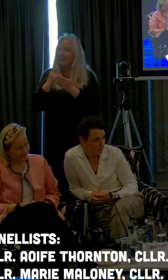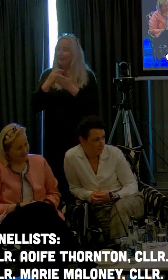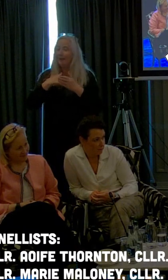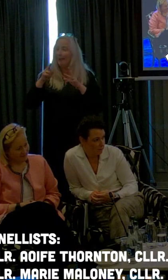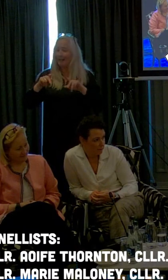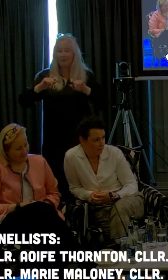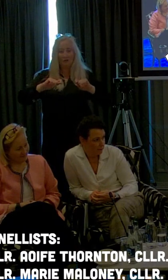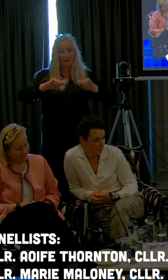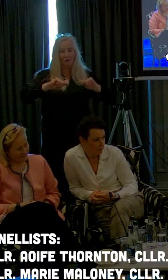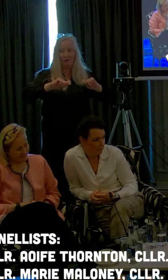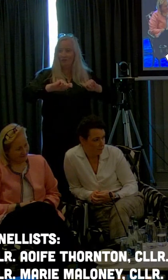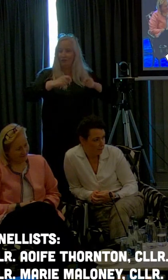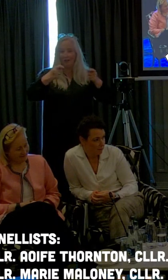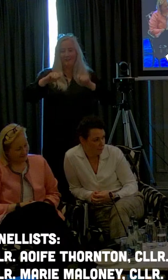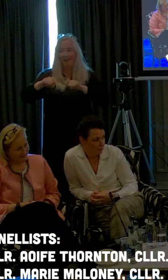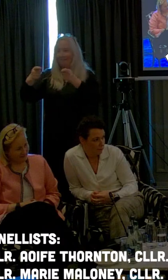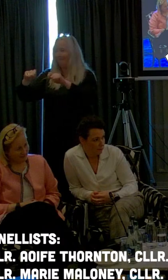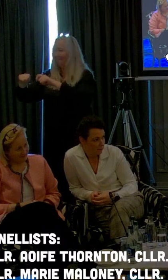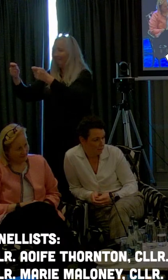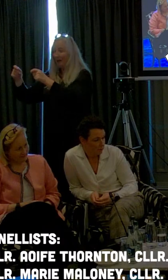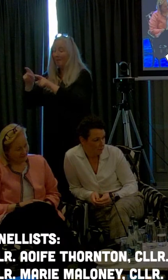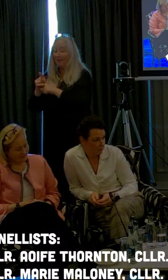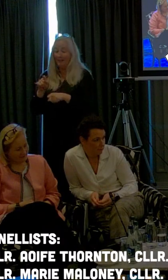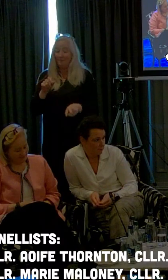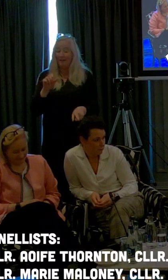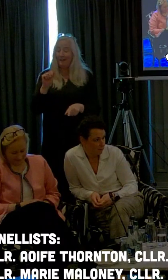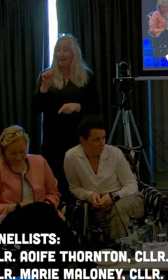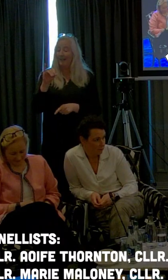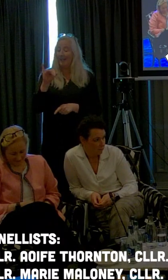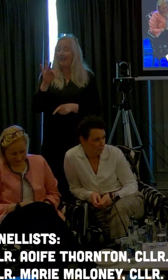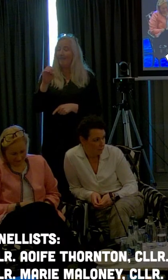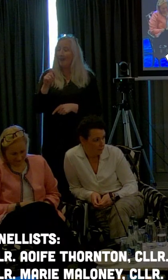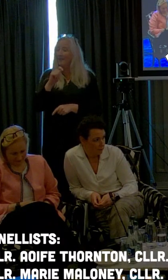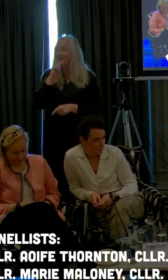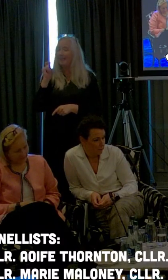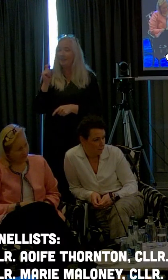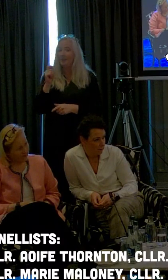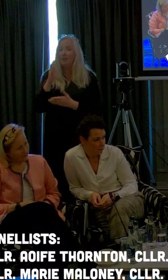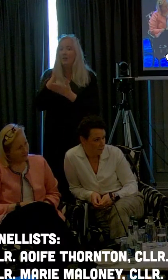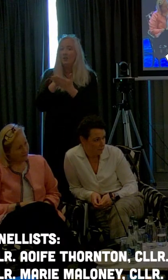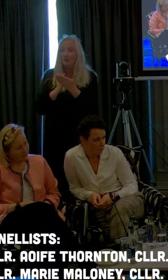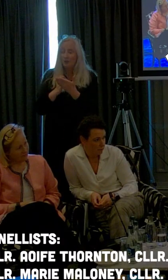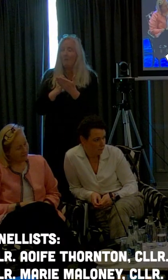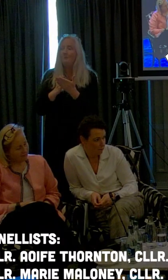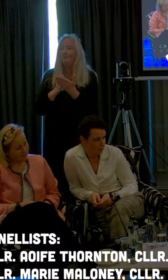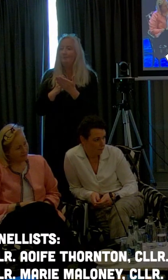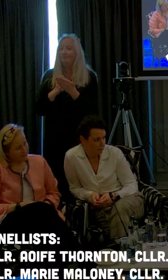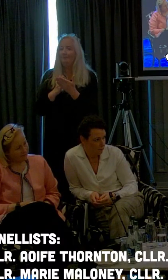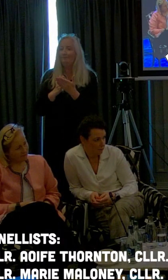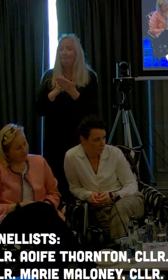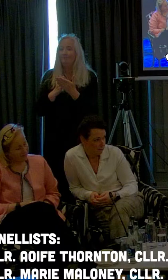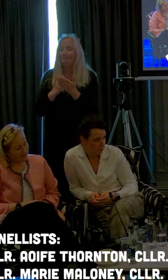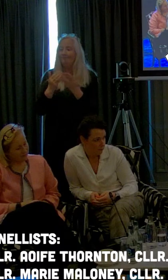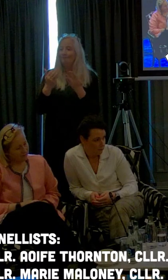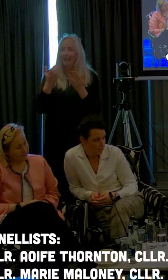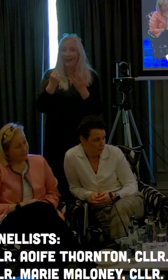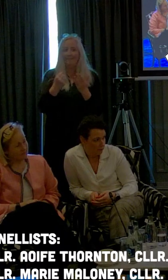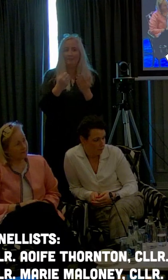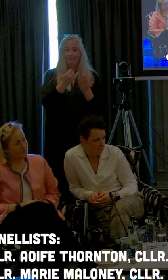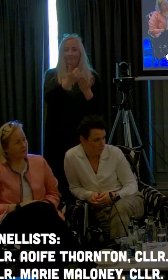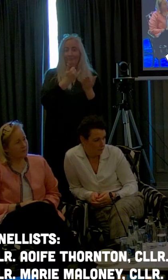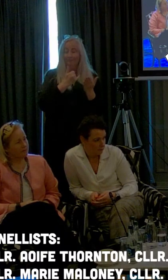when I read it. But as Aoife has rightly pointed out, there is some great job satisfaction in what we do.